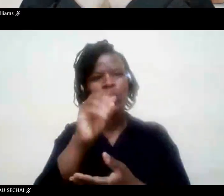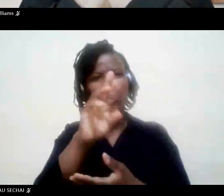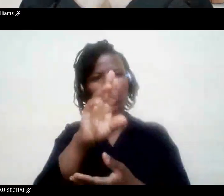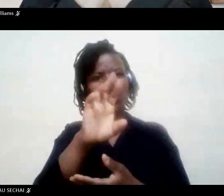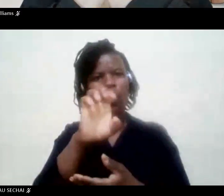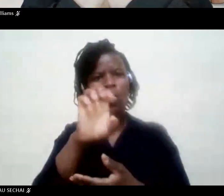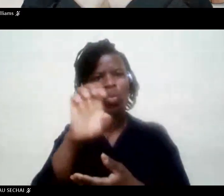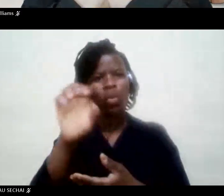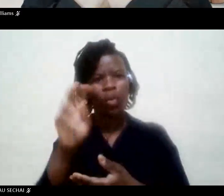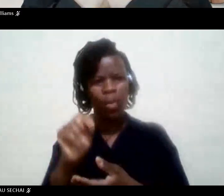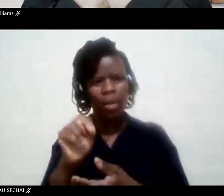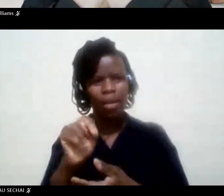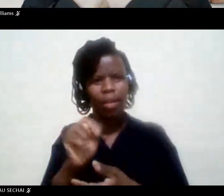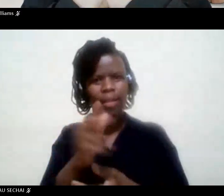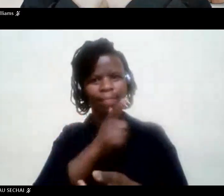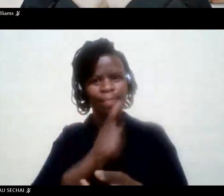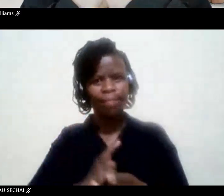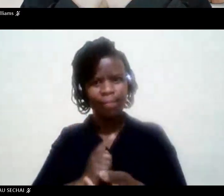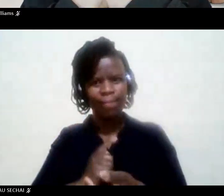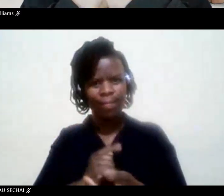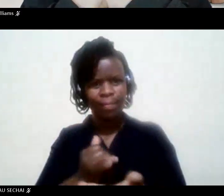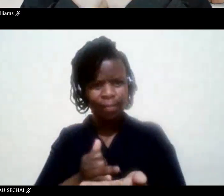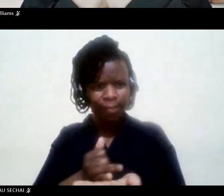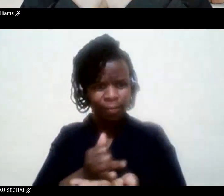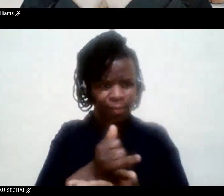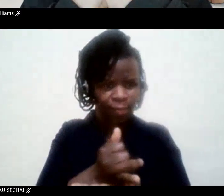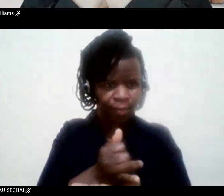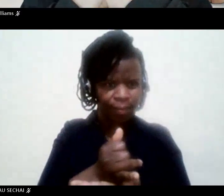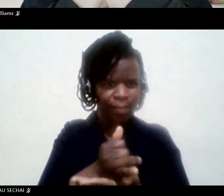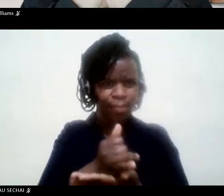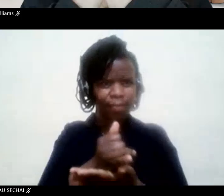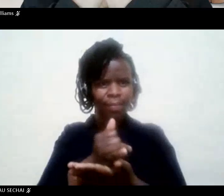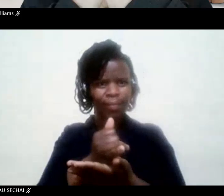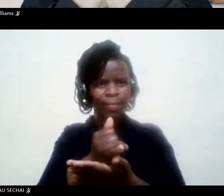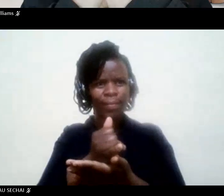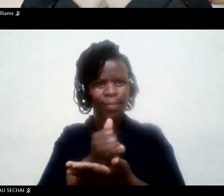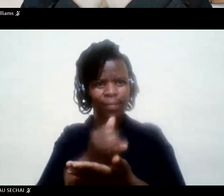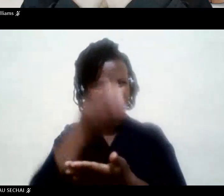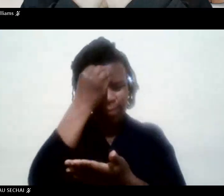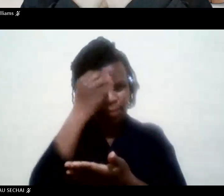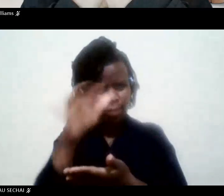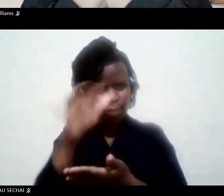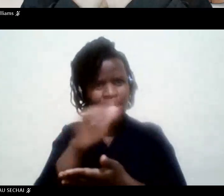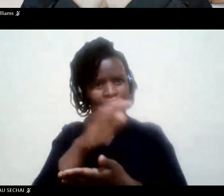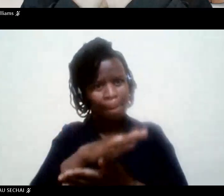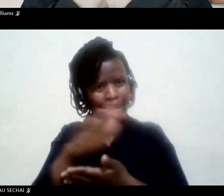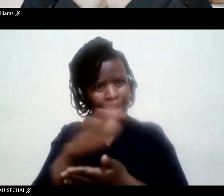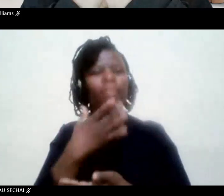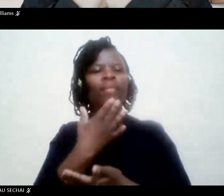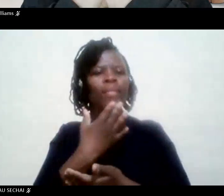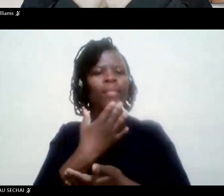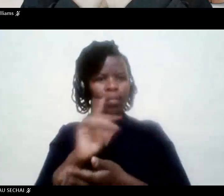told earlier with regards to the kids who were extending their legs